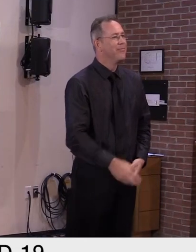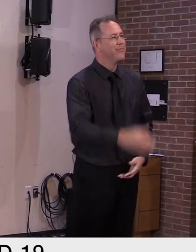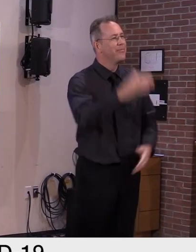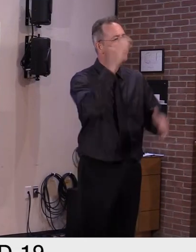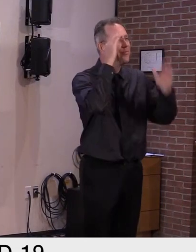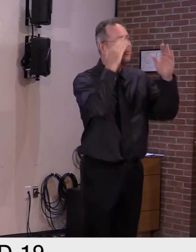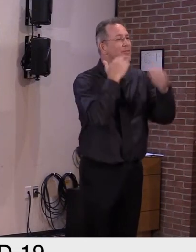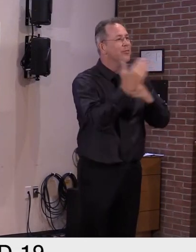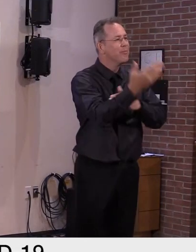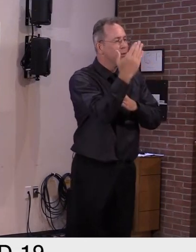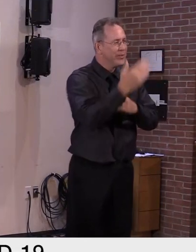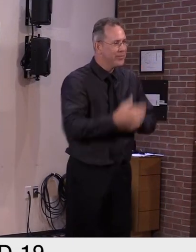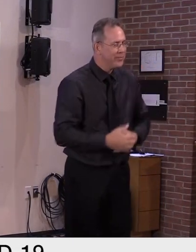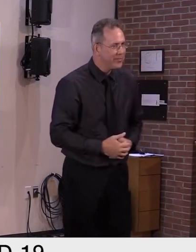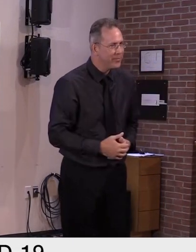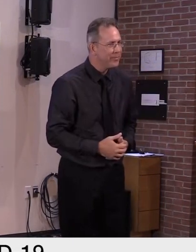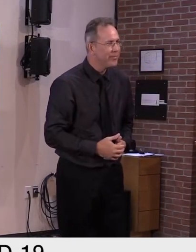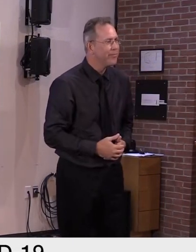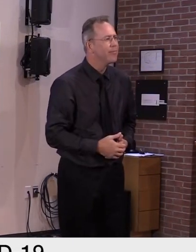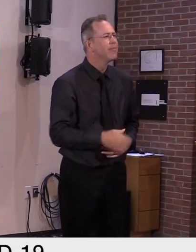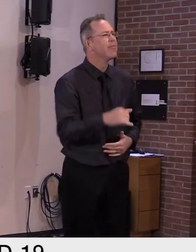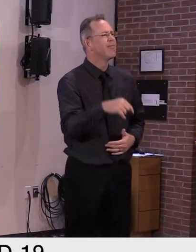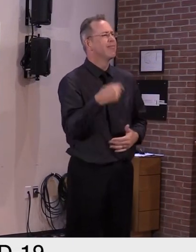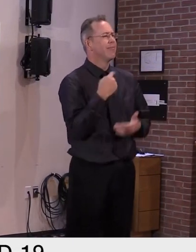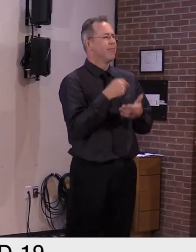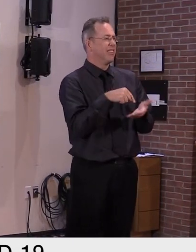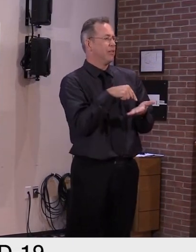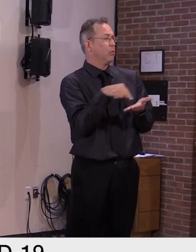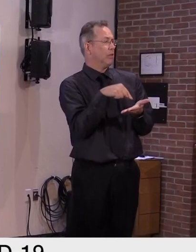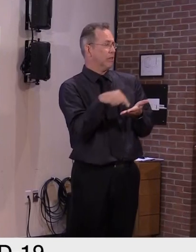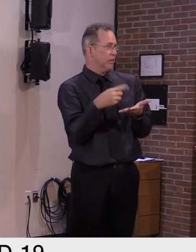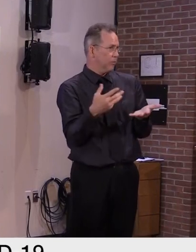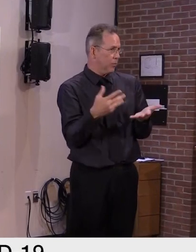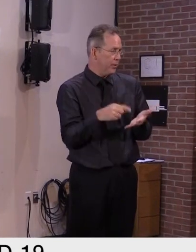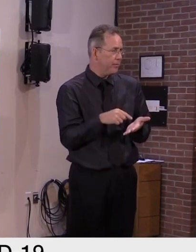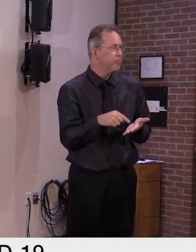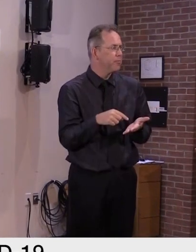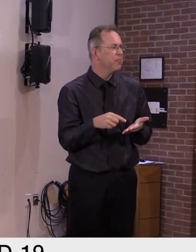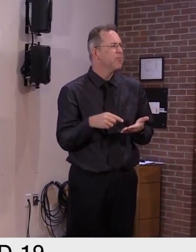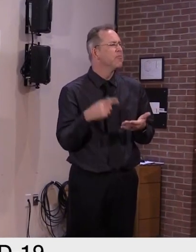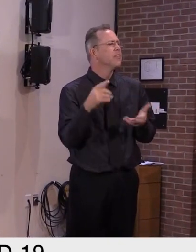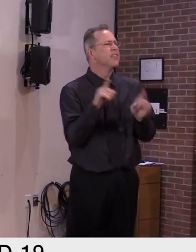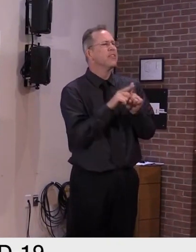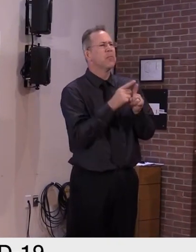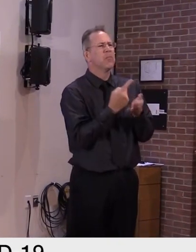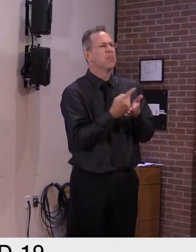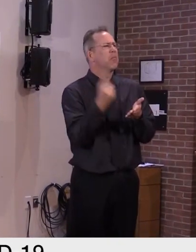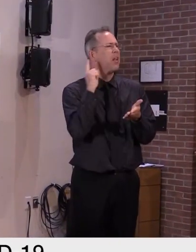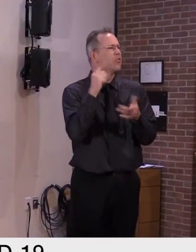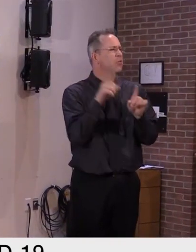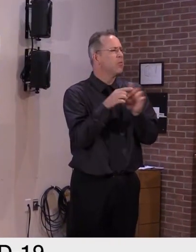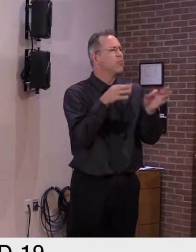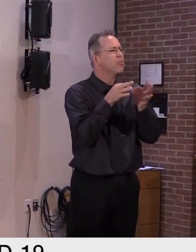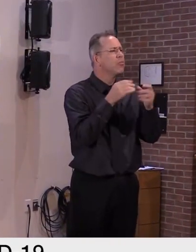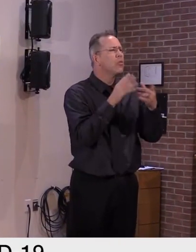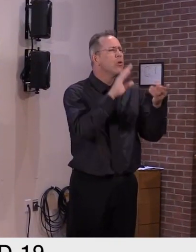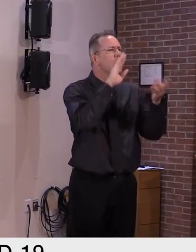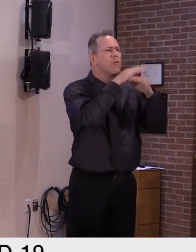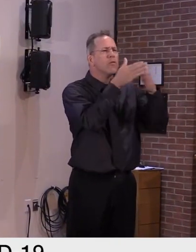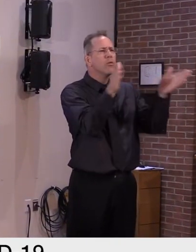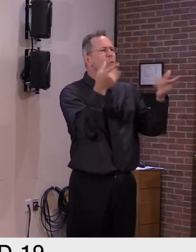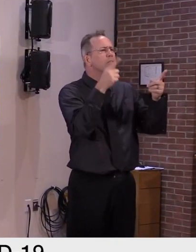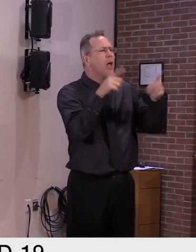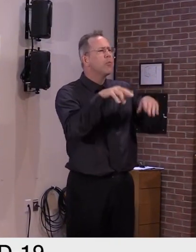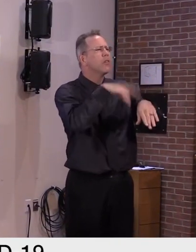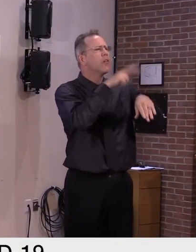Good morning, everybody. This week, as we have the past few weeks, we will start with an overview of some of the national trends that we're seeing across the